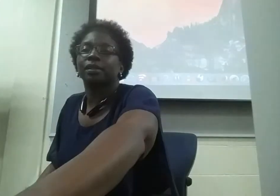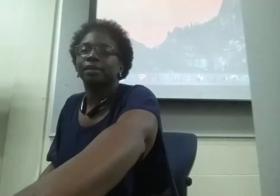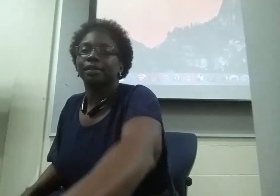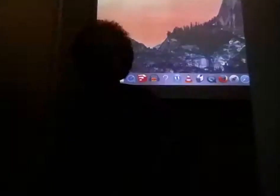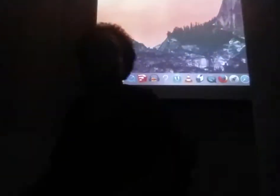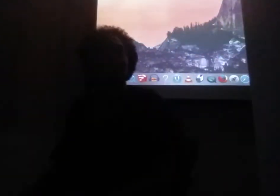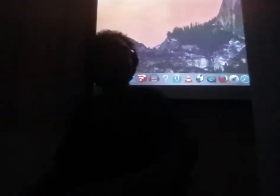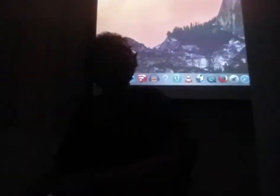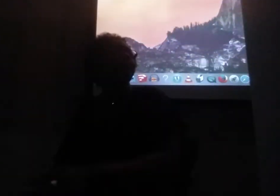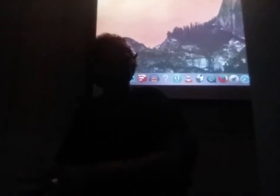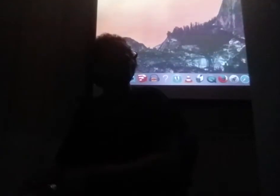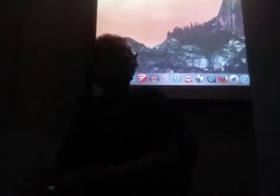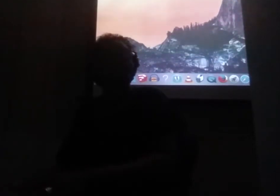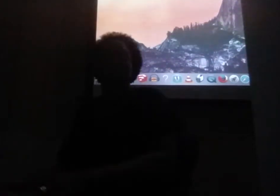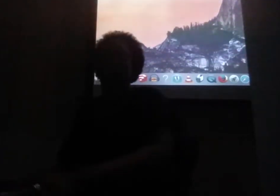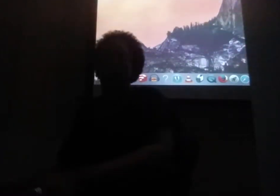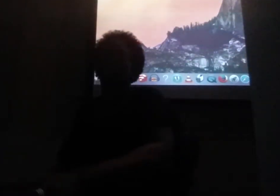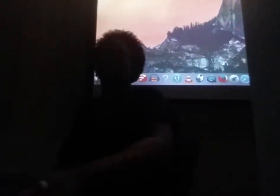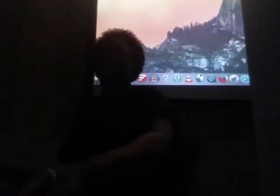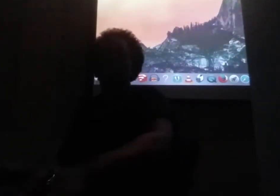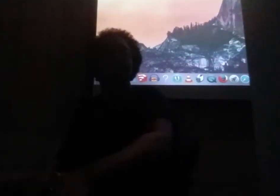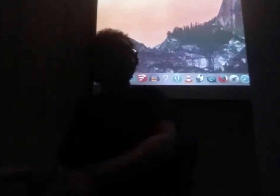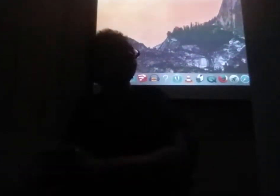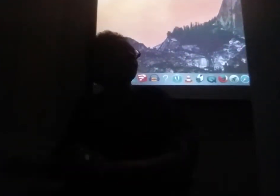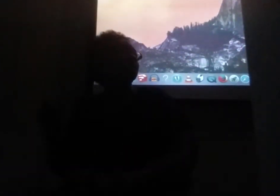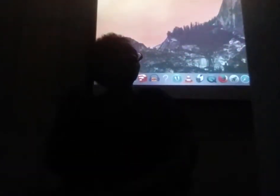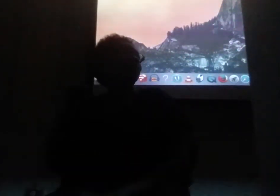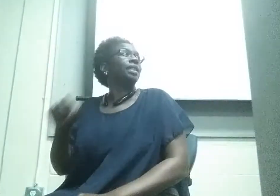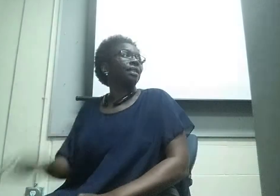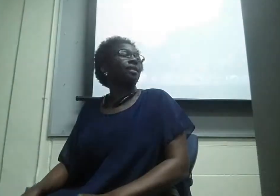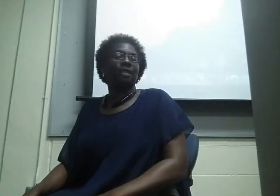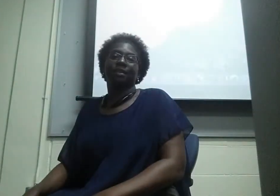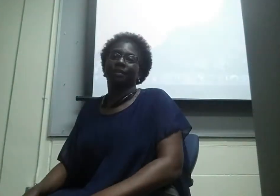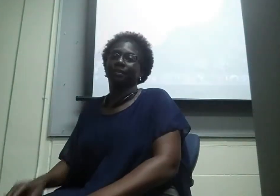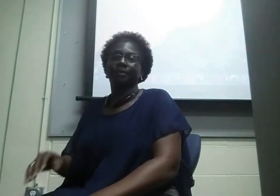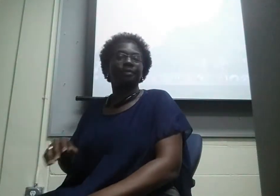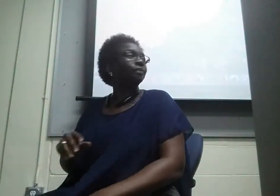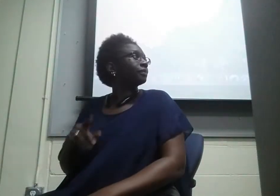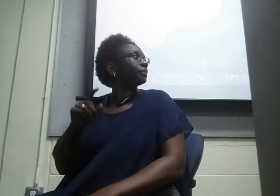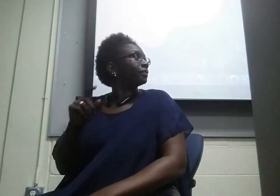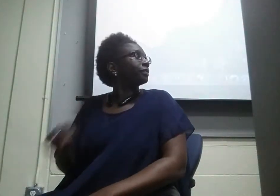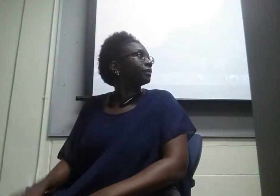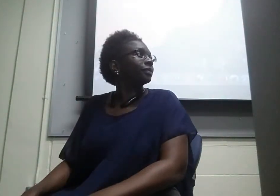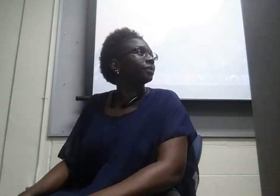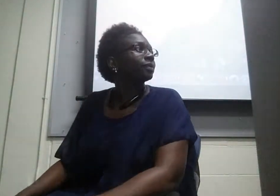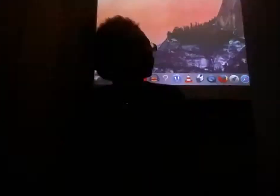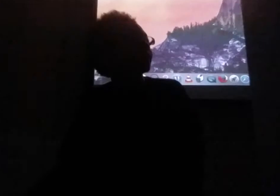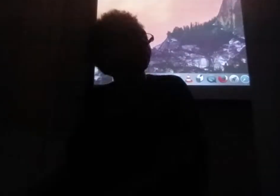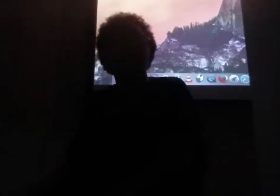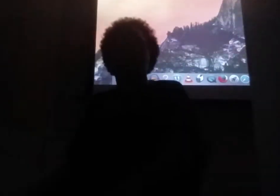anything to illustrate has been. We could probably do one, right? Yes, please. Yes. Do that other one. Try that.